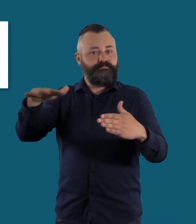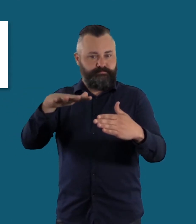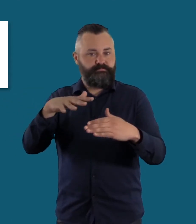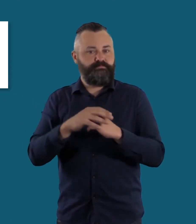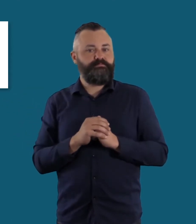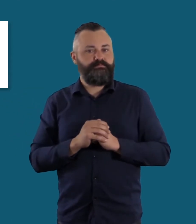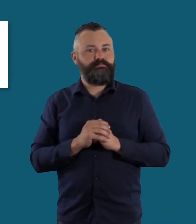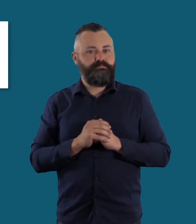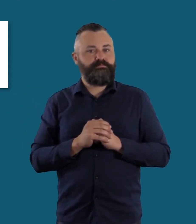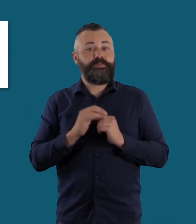cause community-level outbreaks.